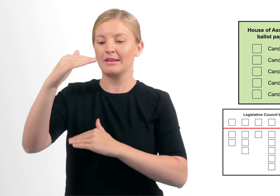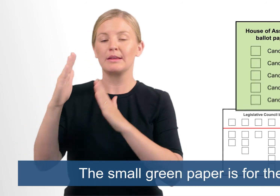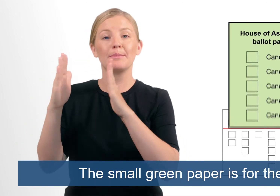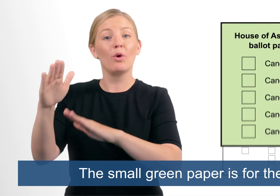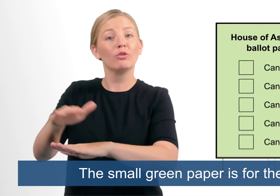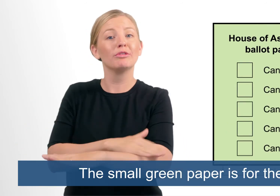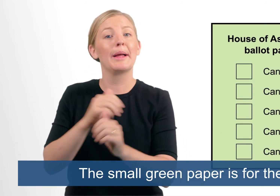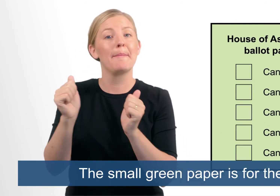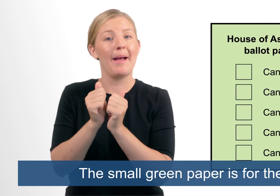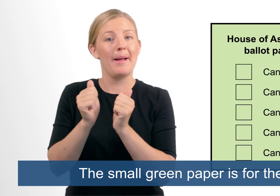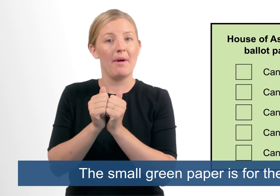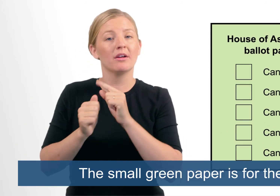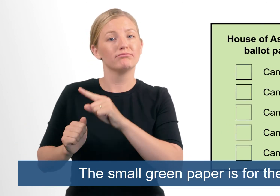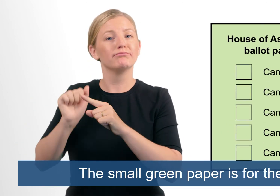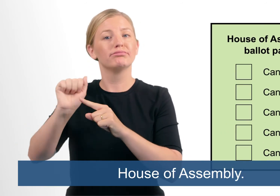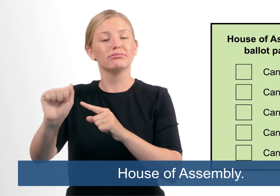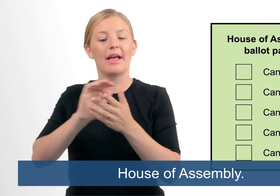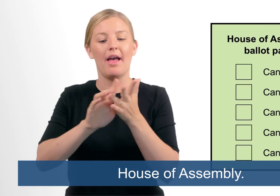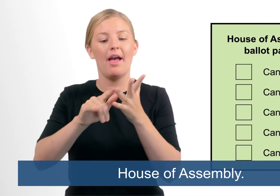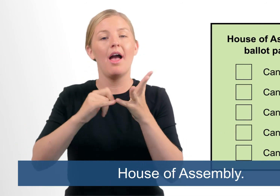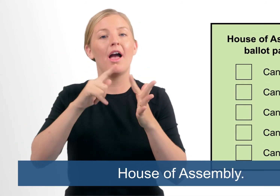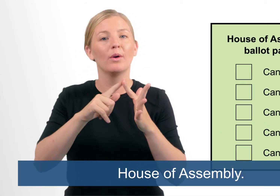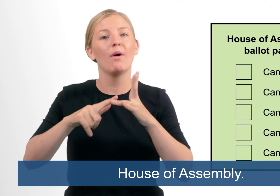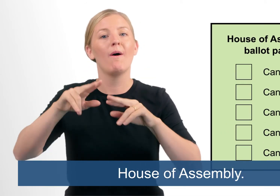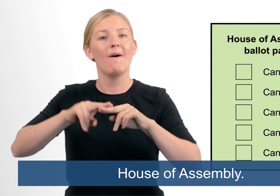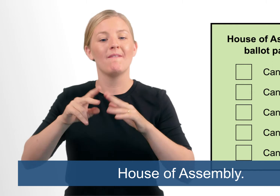The small green paper is for the House of Assembly.